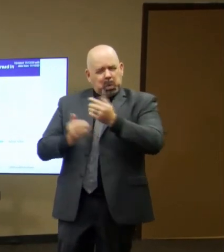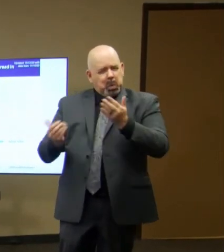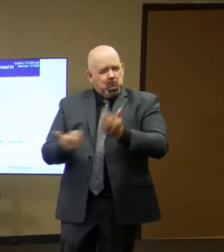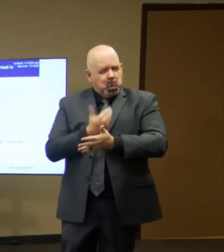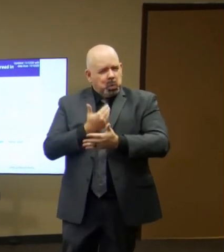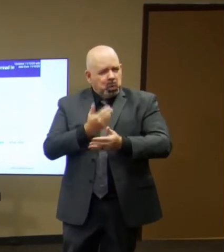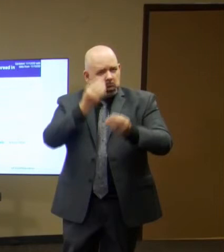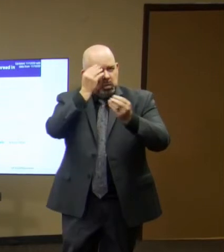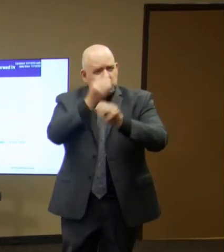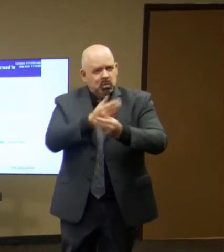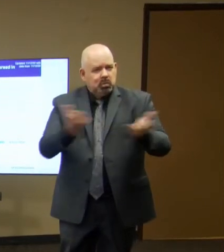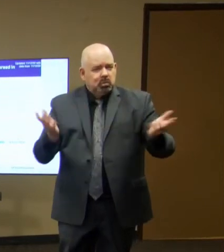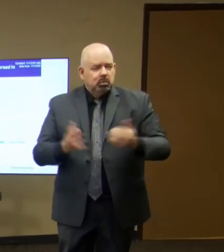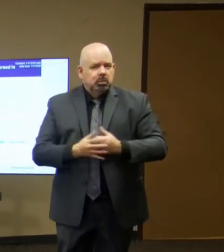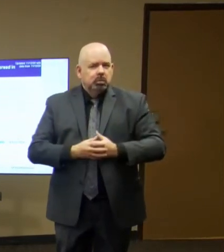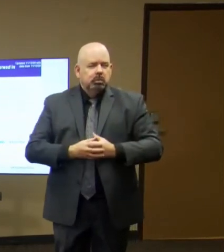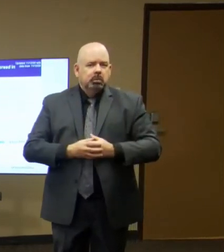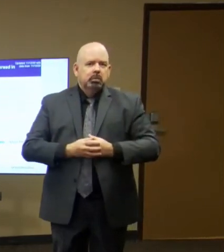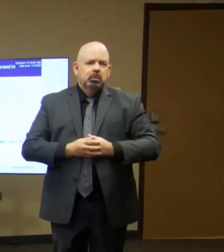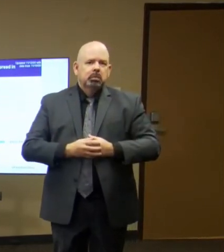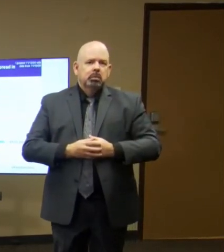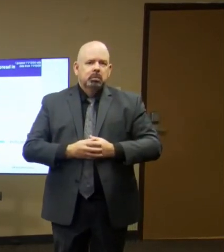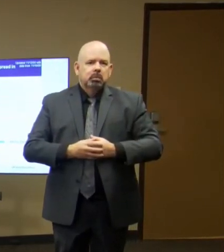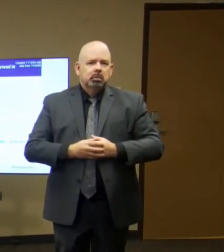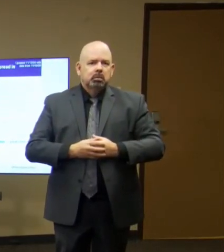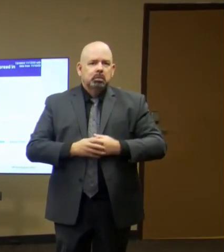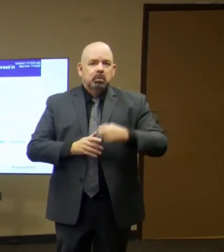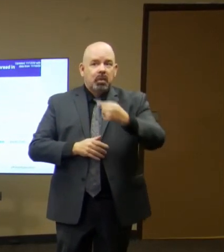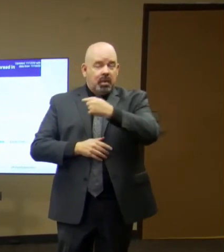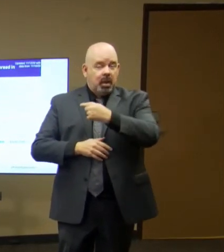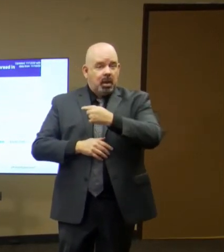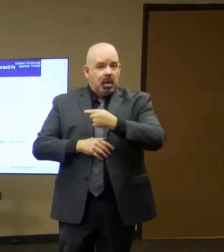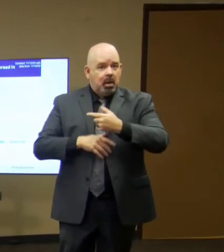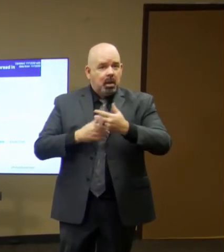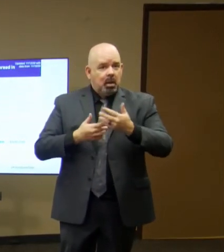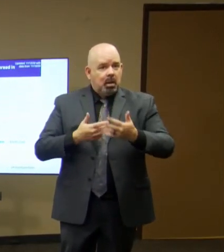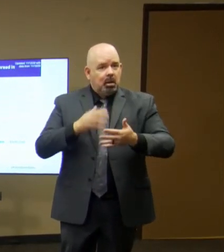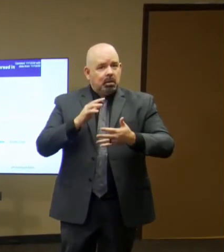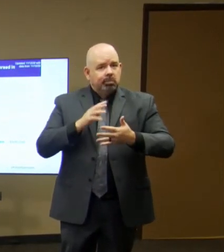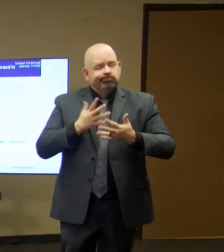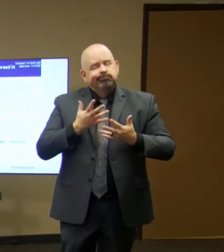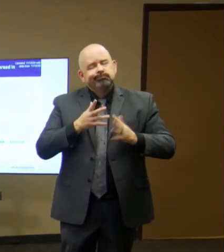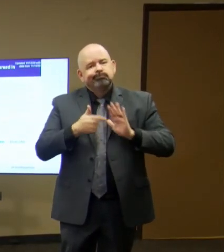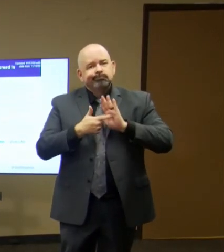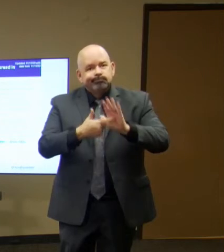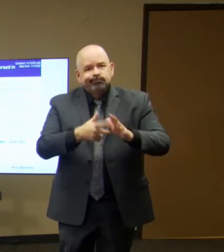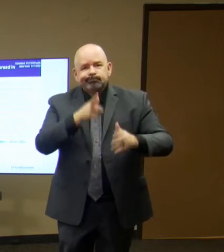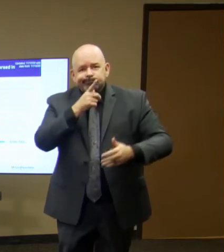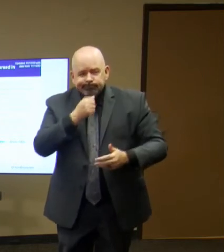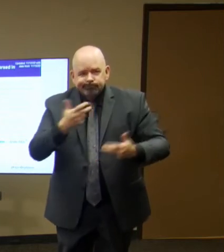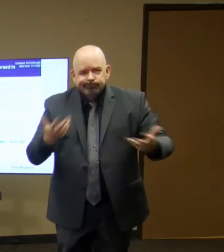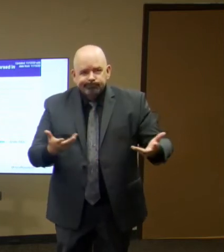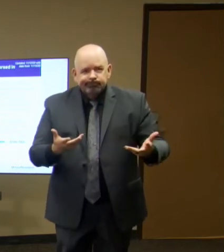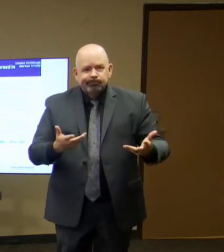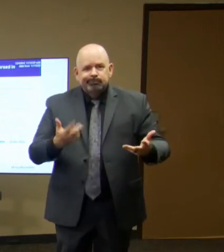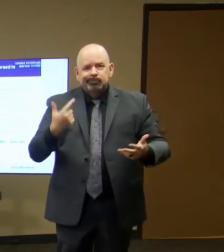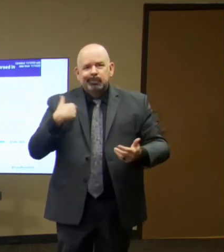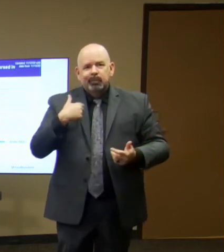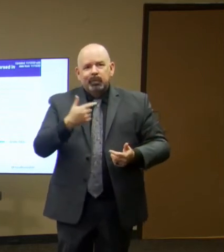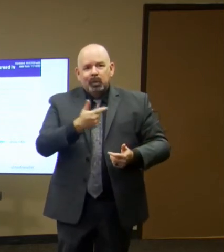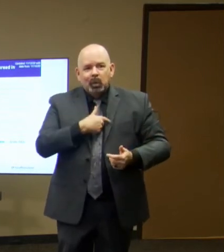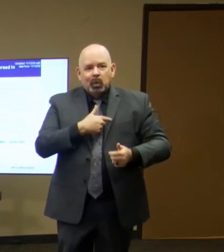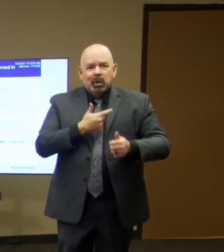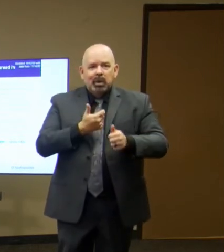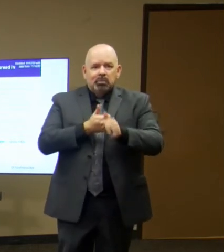modelers. It shows that unfortunately our compliance across Dallas County has slipped